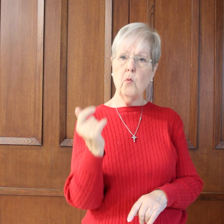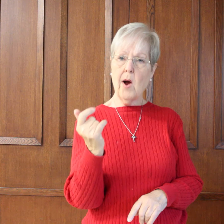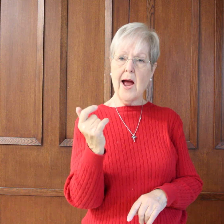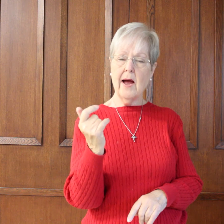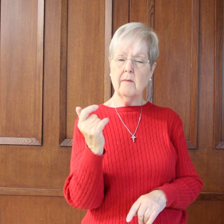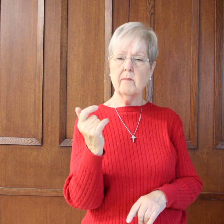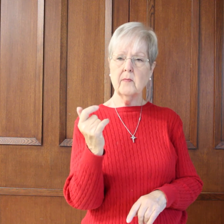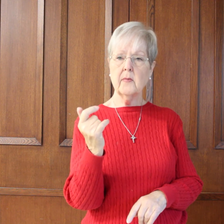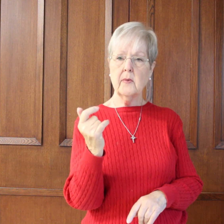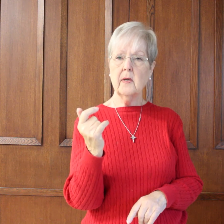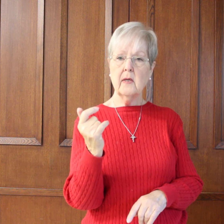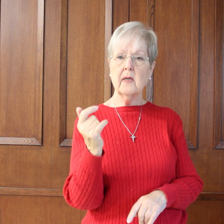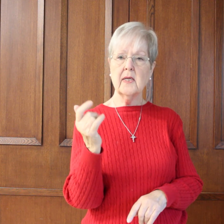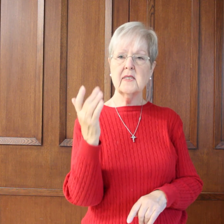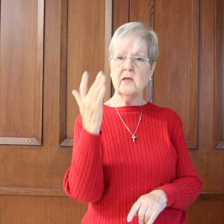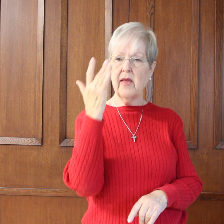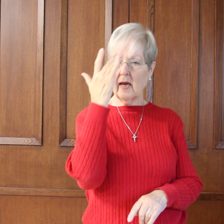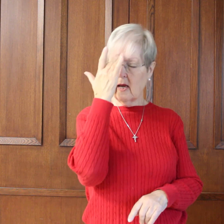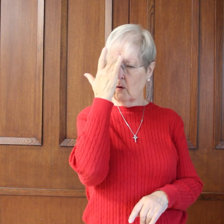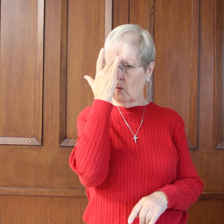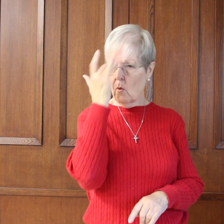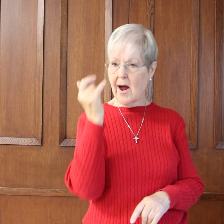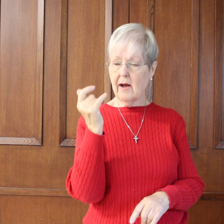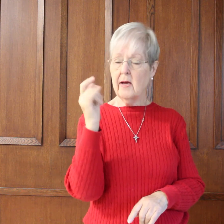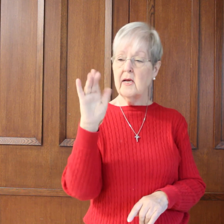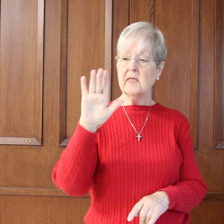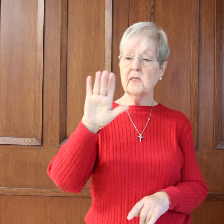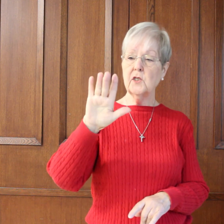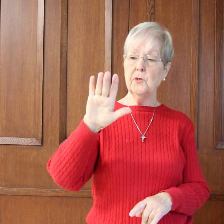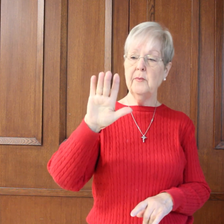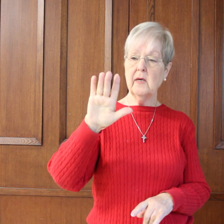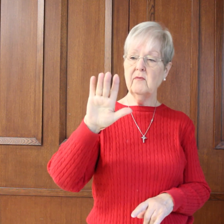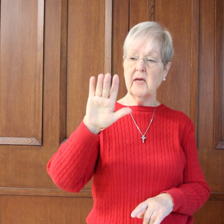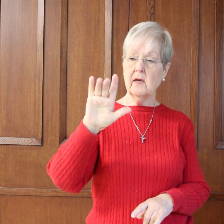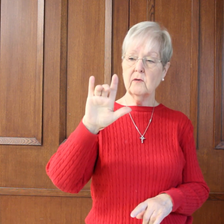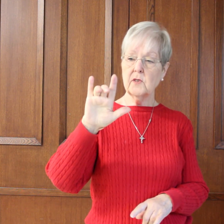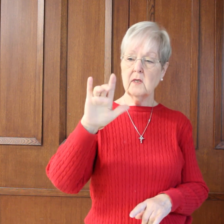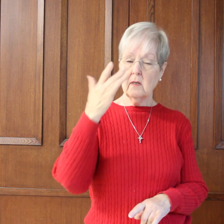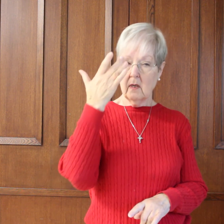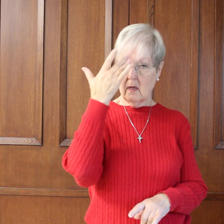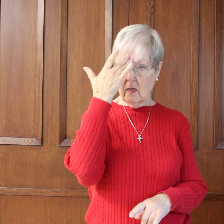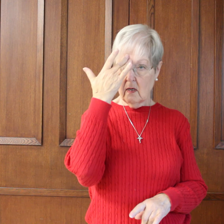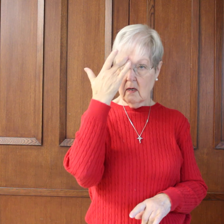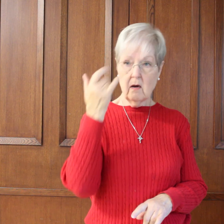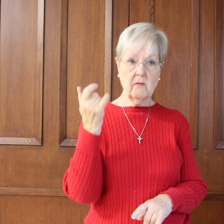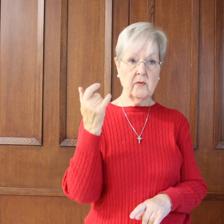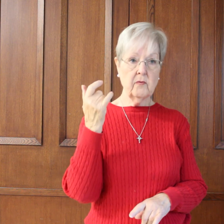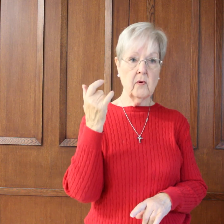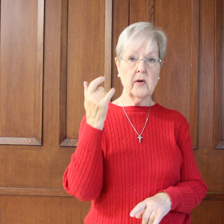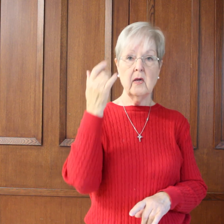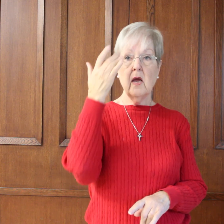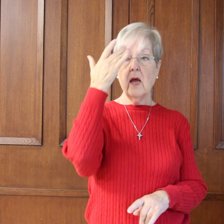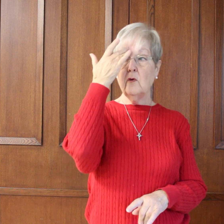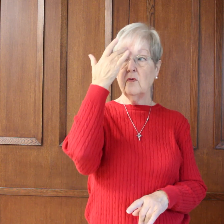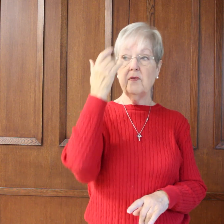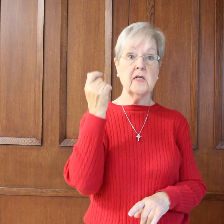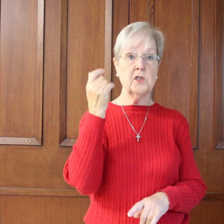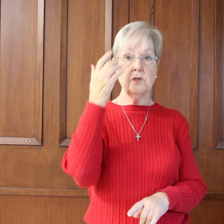why? Let's do that again. Why? So two middle fingers off the forehead. And your face should